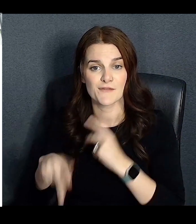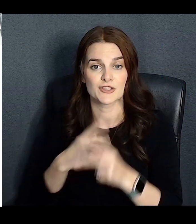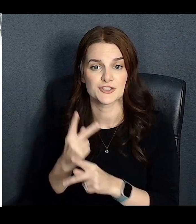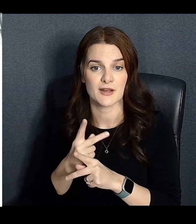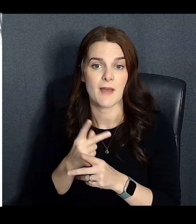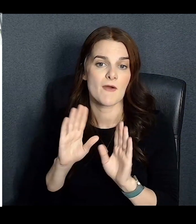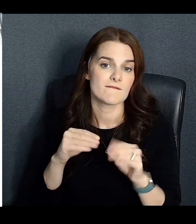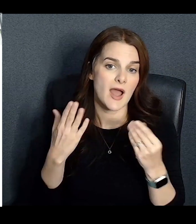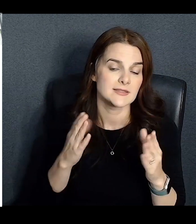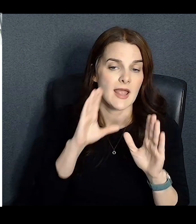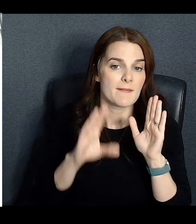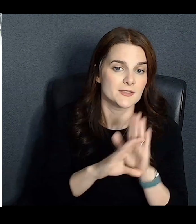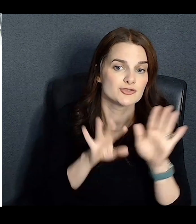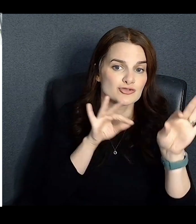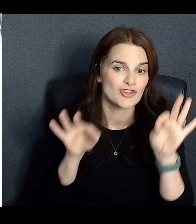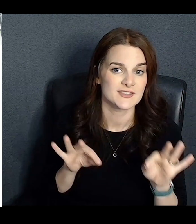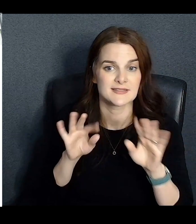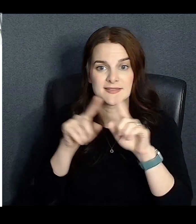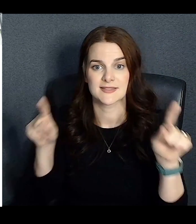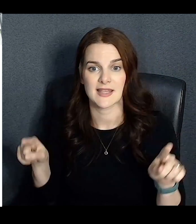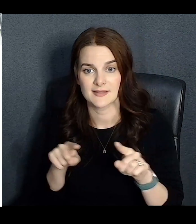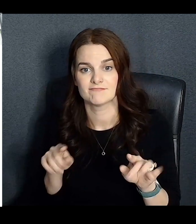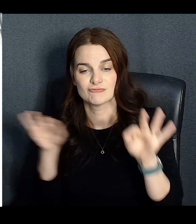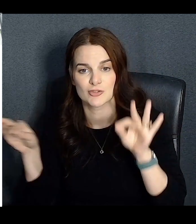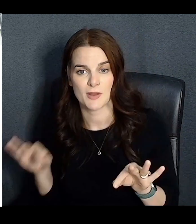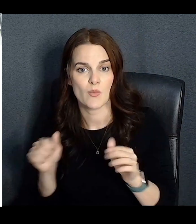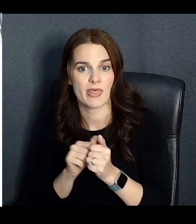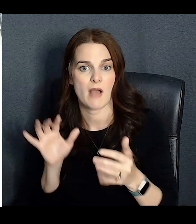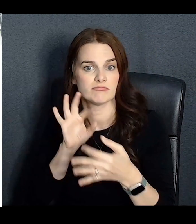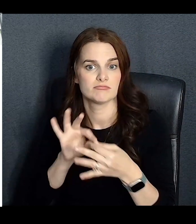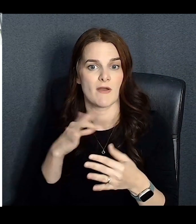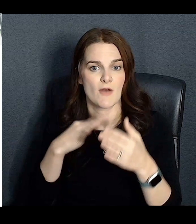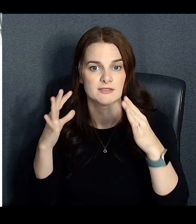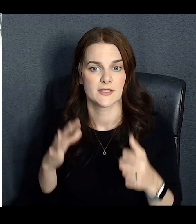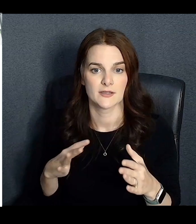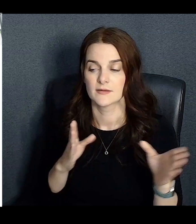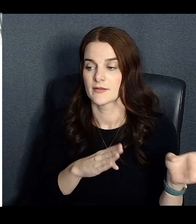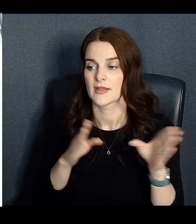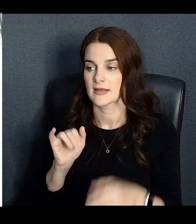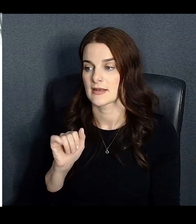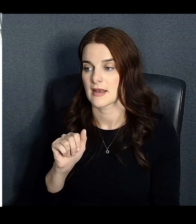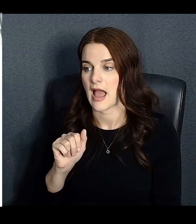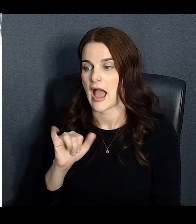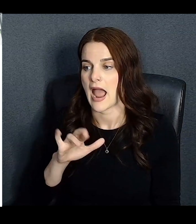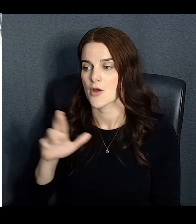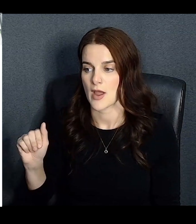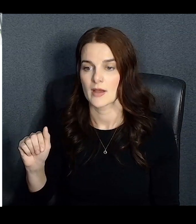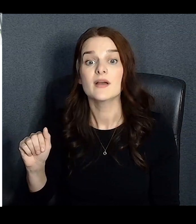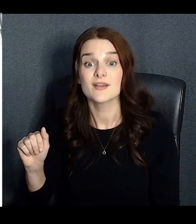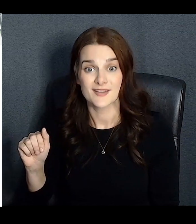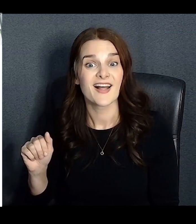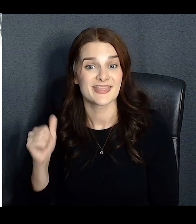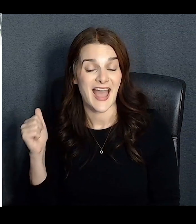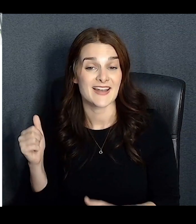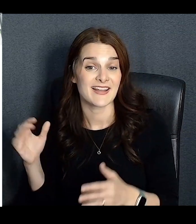My Eyes, which can provide descriptions of images and scenes without having to connect to a volunteer. And finally, Ira is a service that connects blind